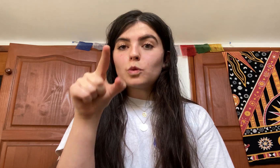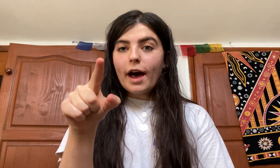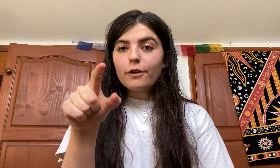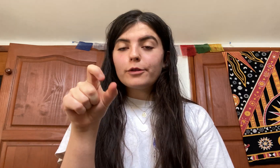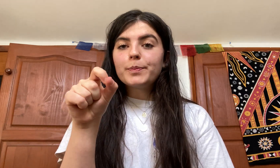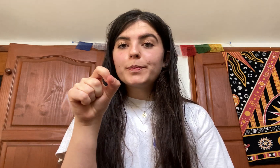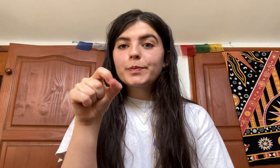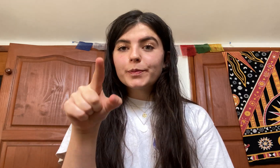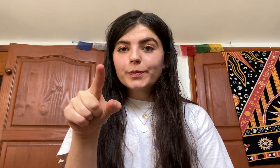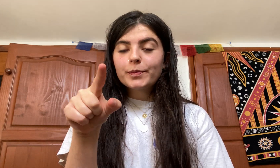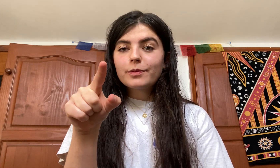12.